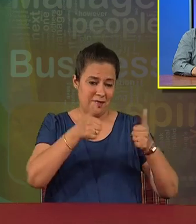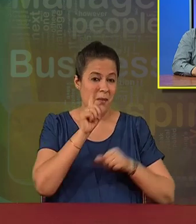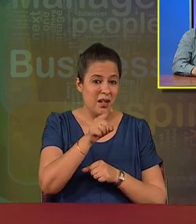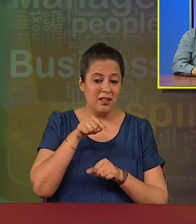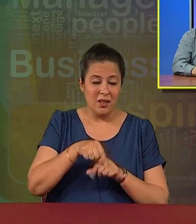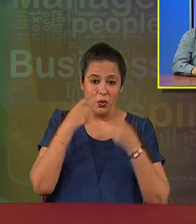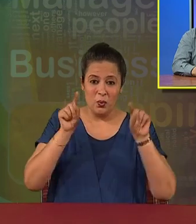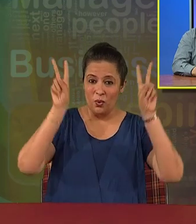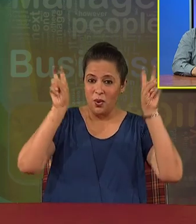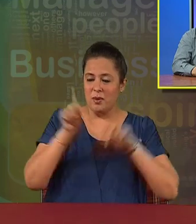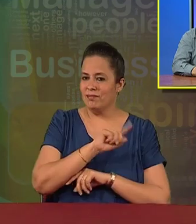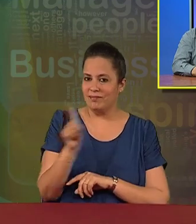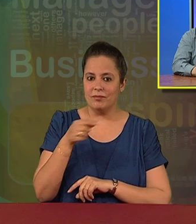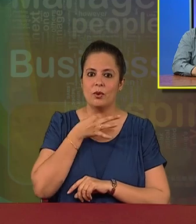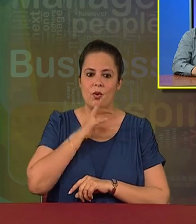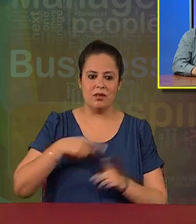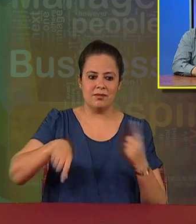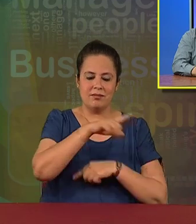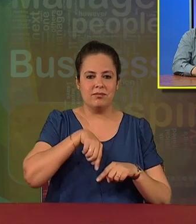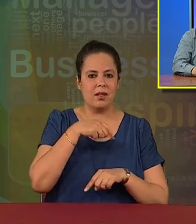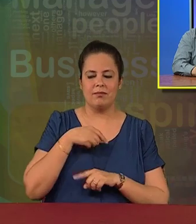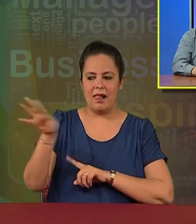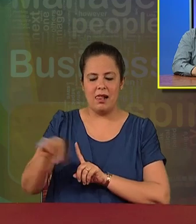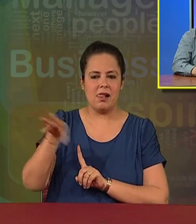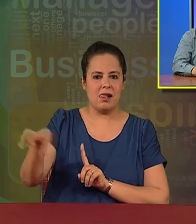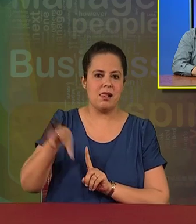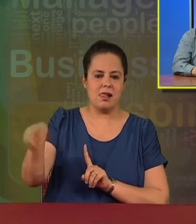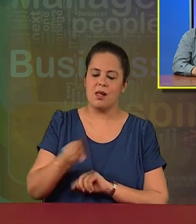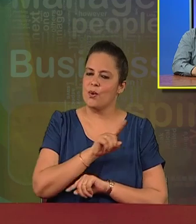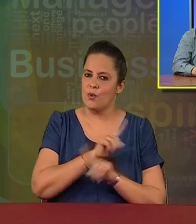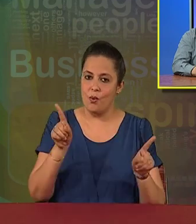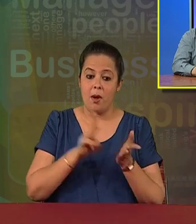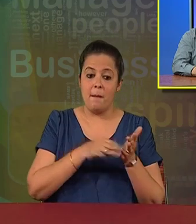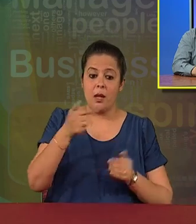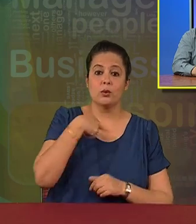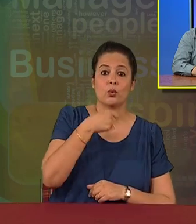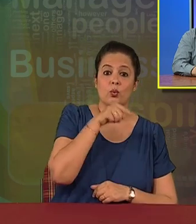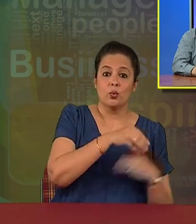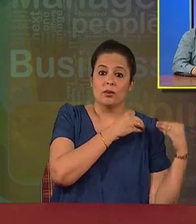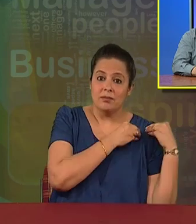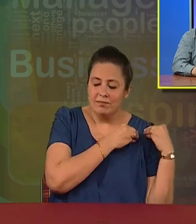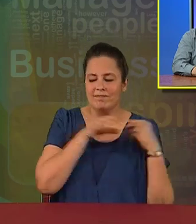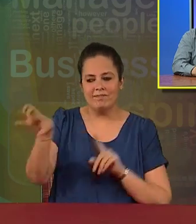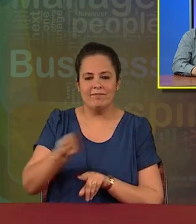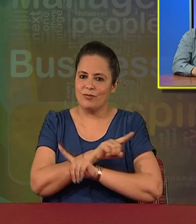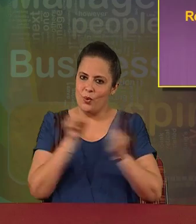exploitation, and being the honest business organization, the manager must not exploit the workers in any